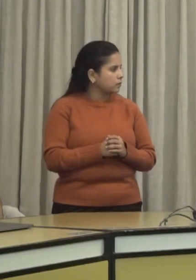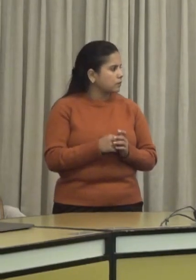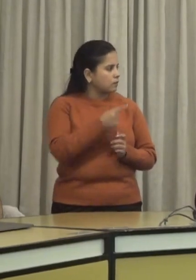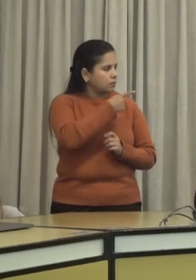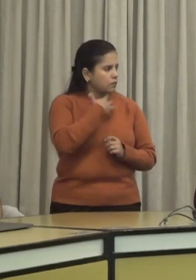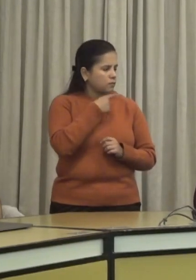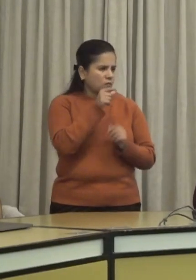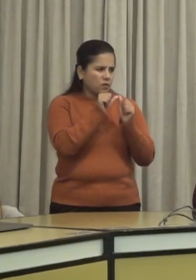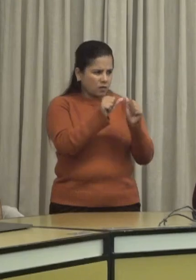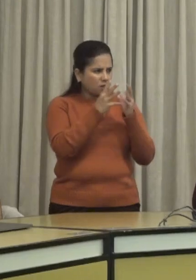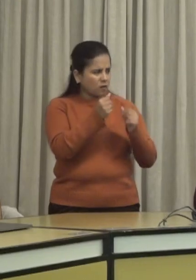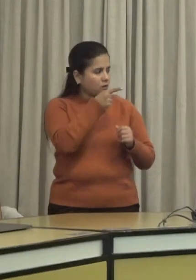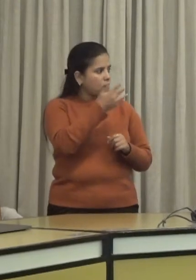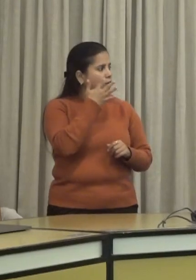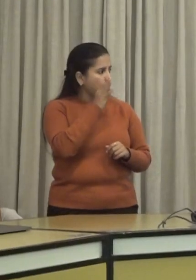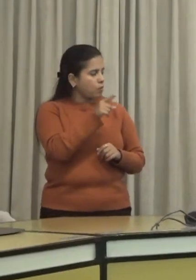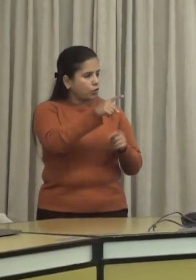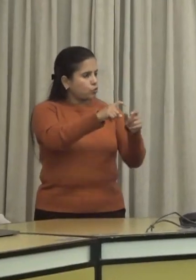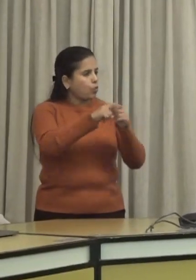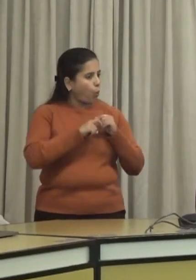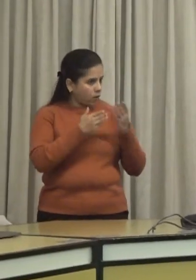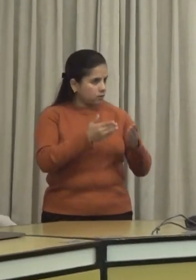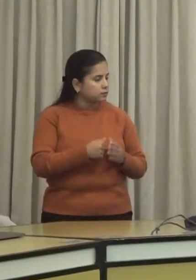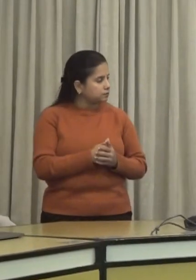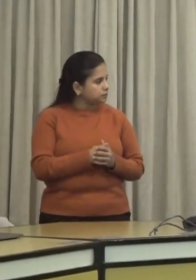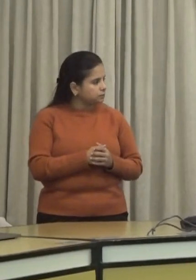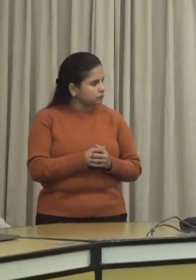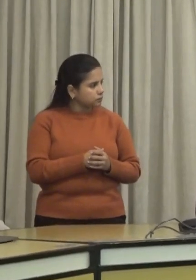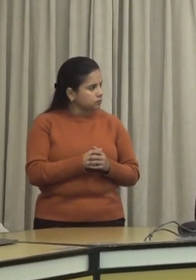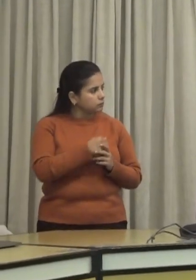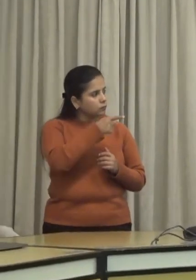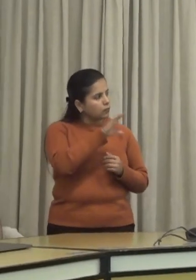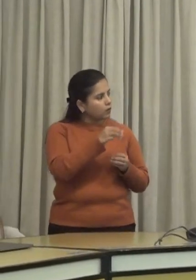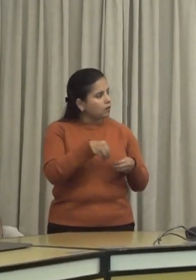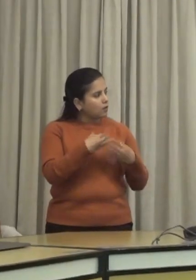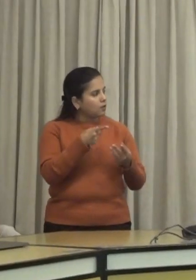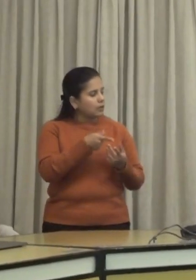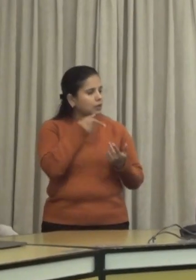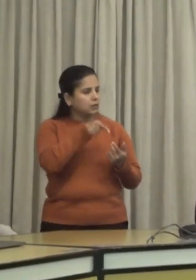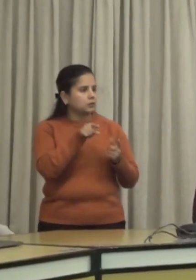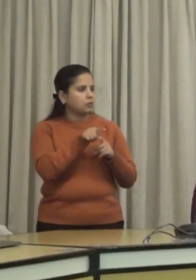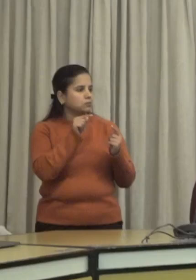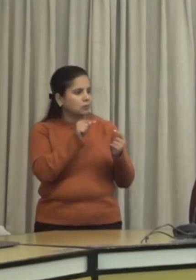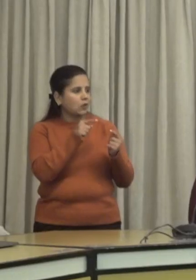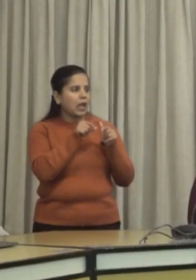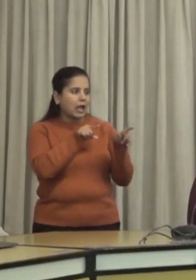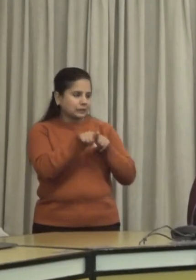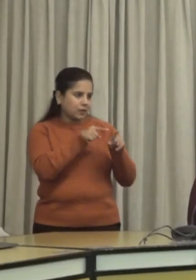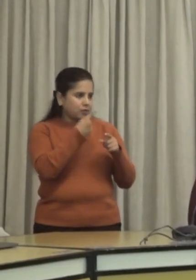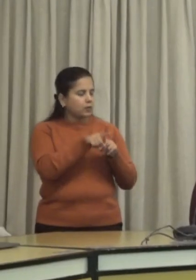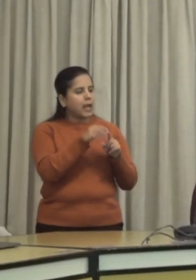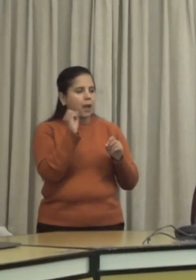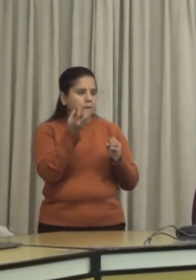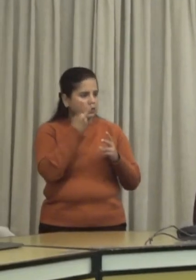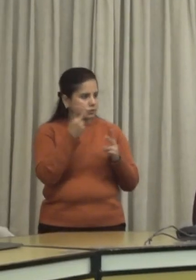ma'am. Oh, sorry. I want to address this. This is a very important question because to give the battlefield example. Now,